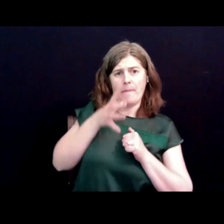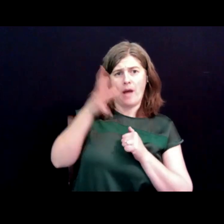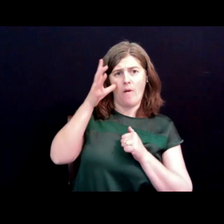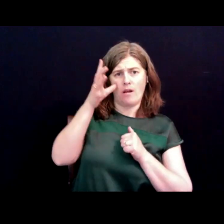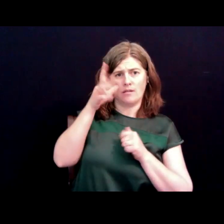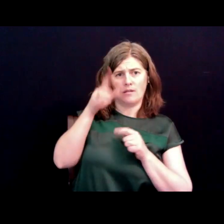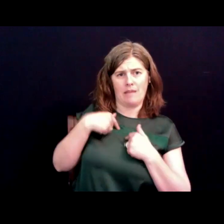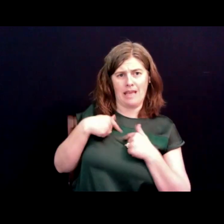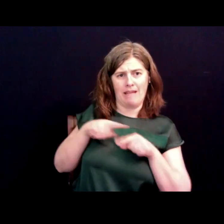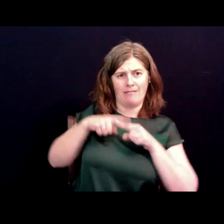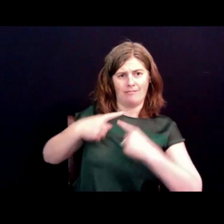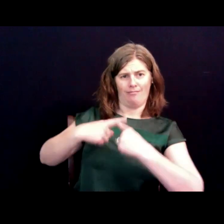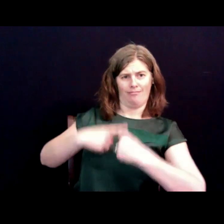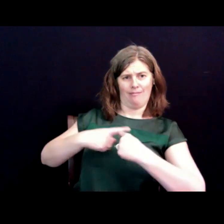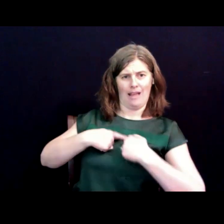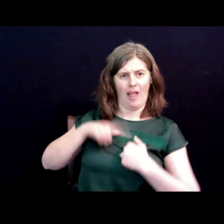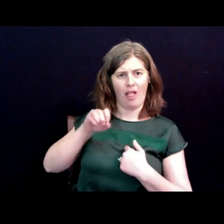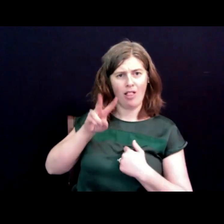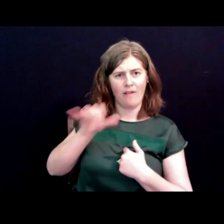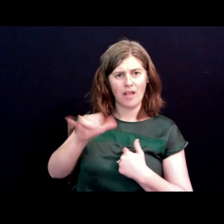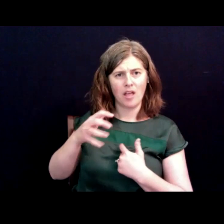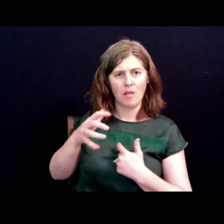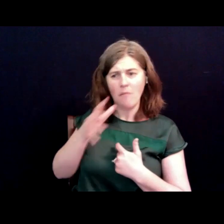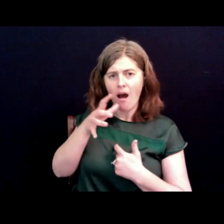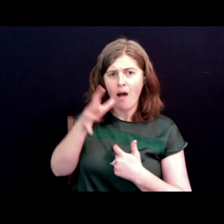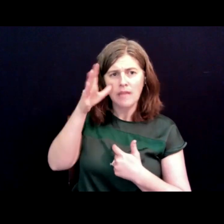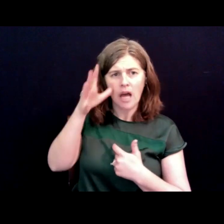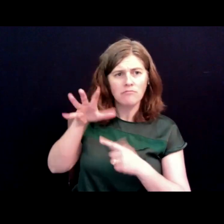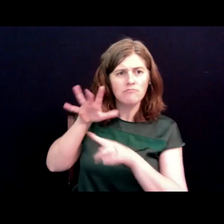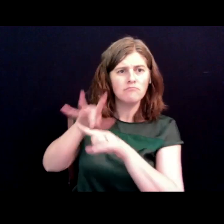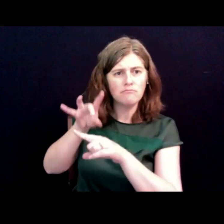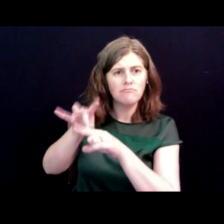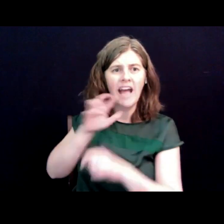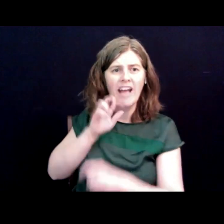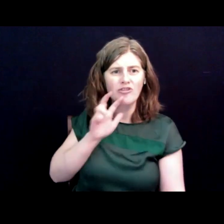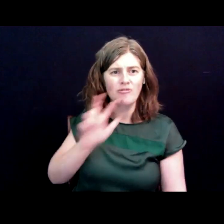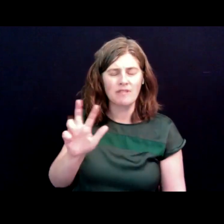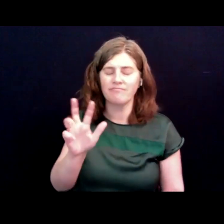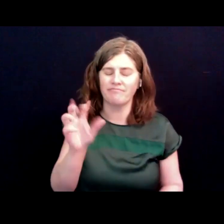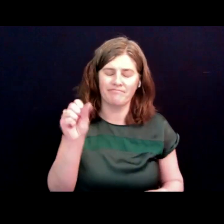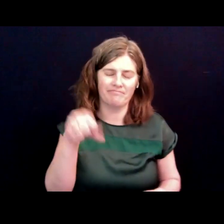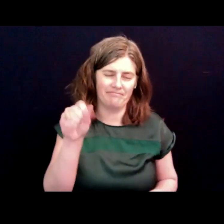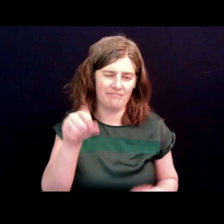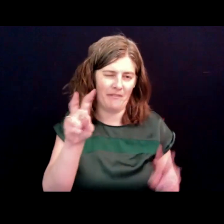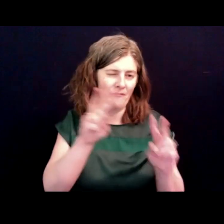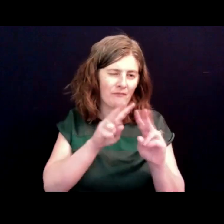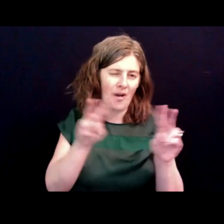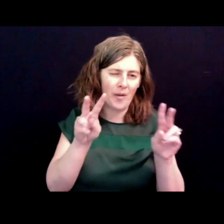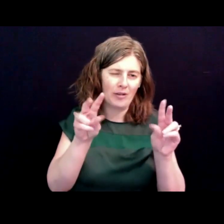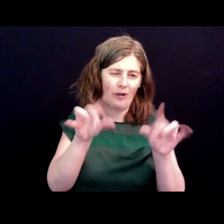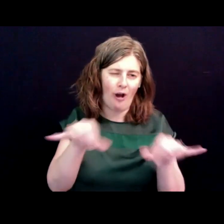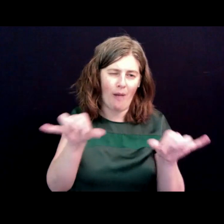lovey. Yep. Wanting to be held or have mom or dad within reach at age 3. So absolutely super common.